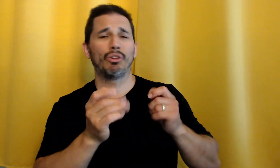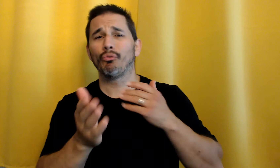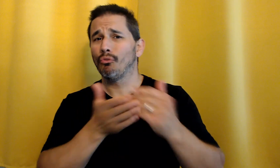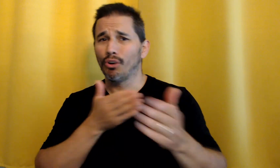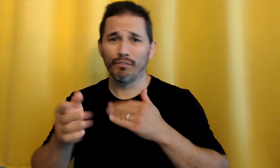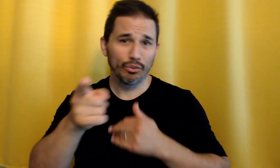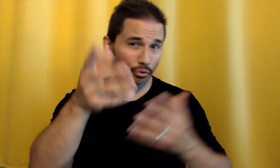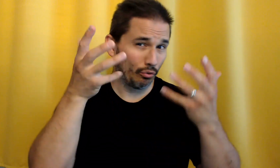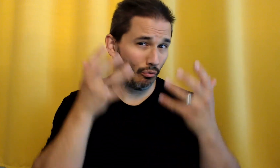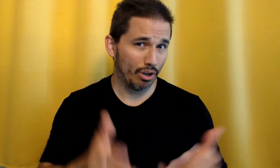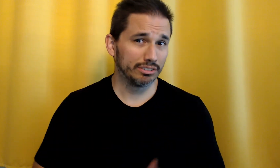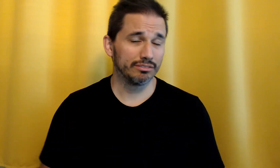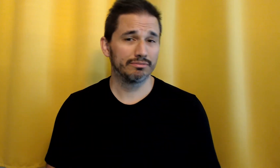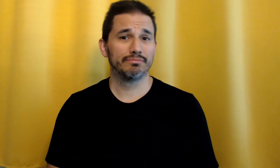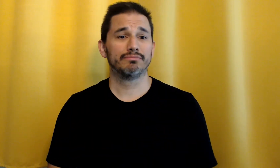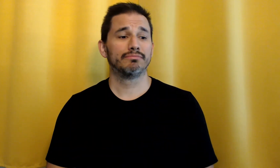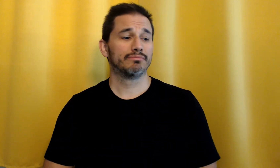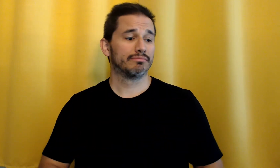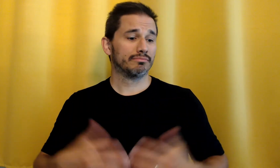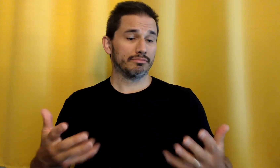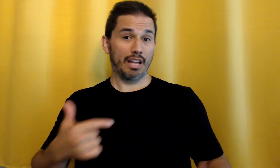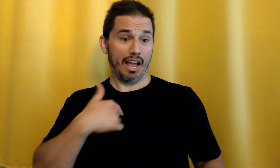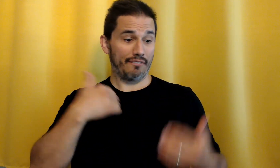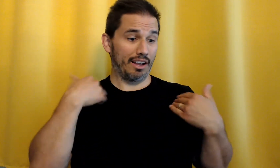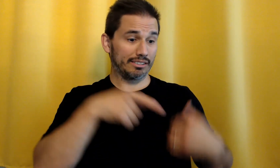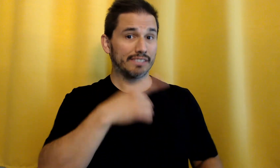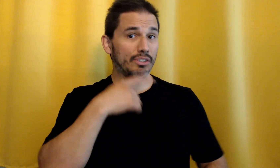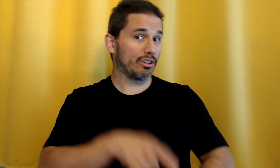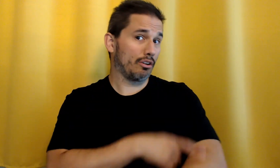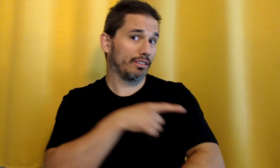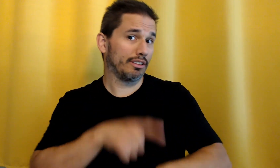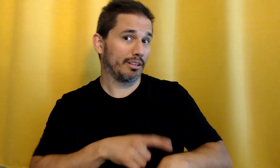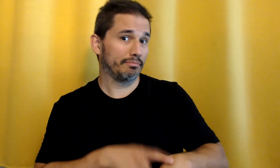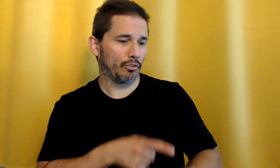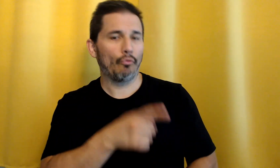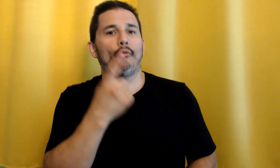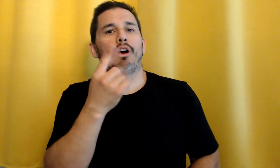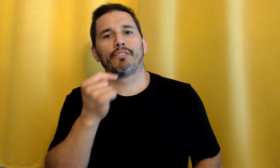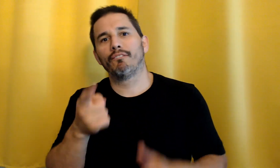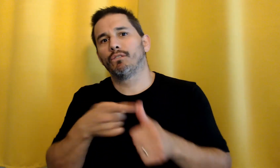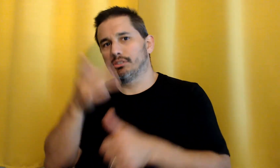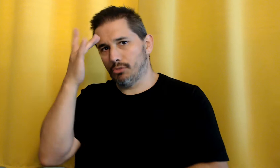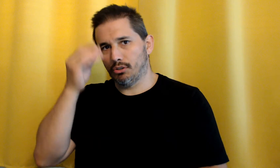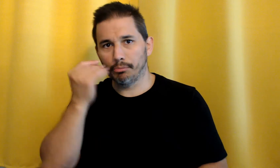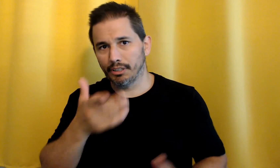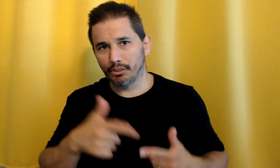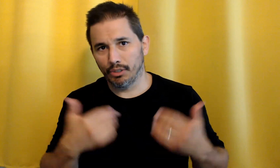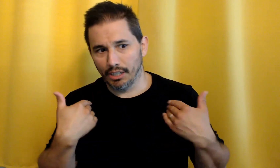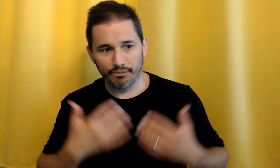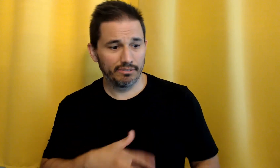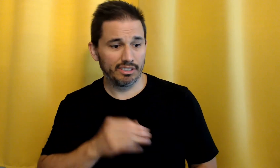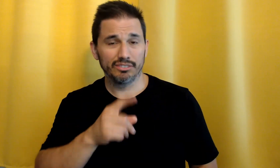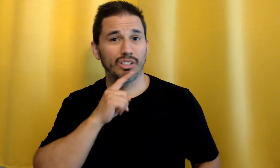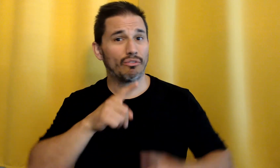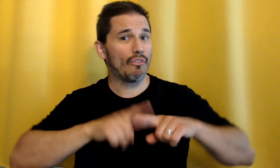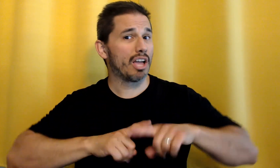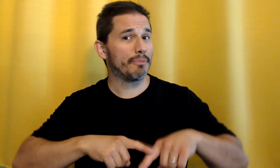have complete power and control over what you want to do with this device. I've had this one for quite some time, and it was one of the first